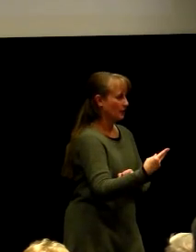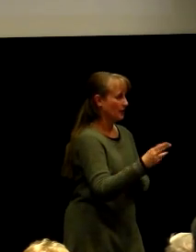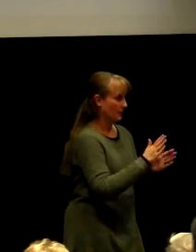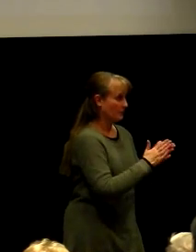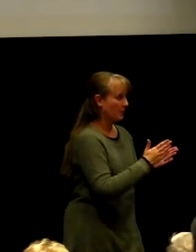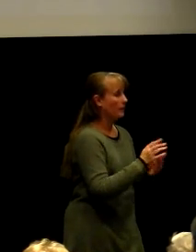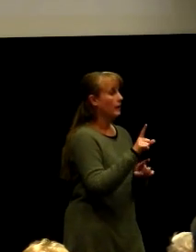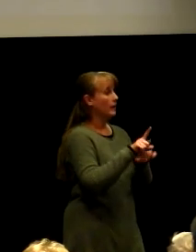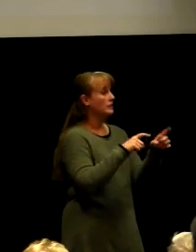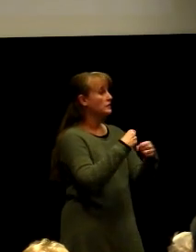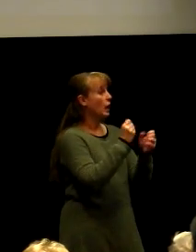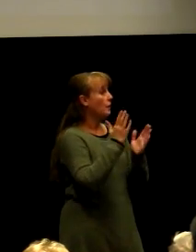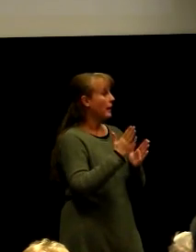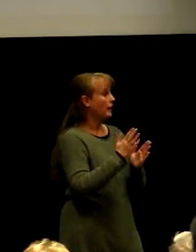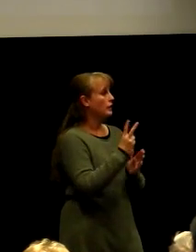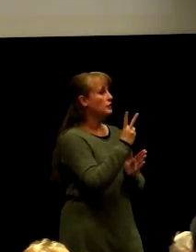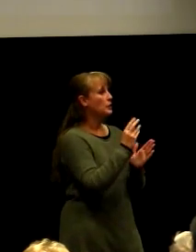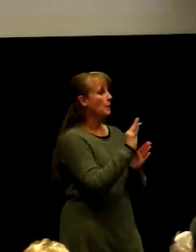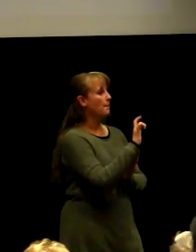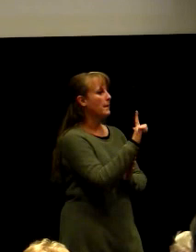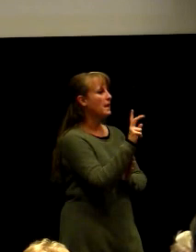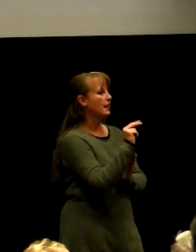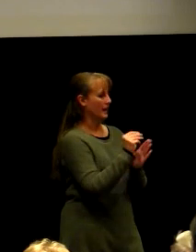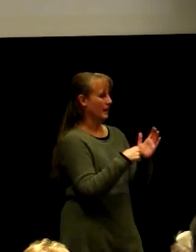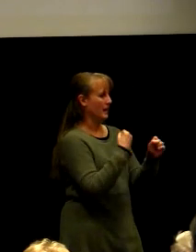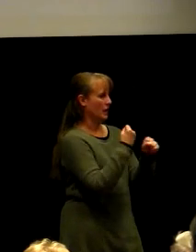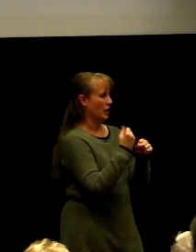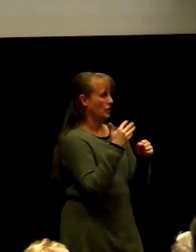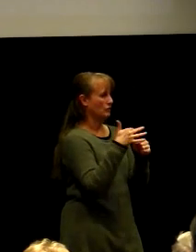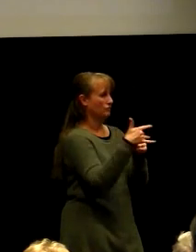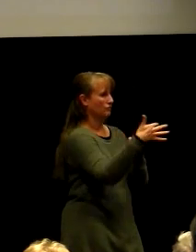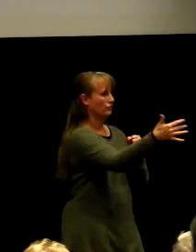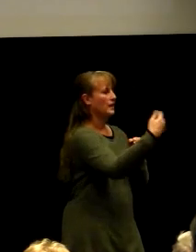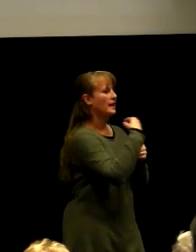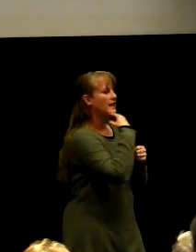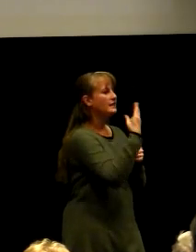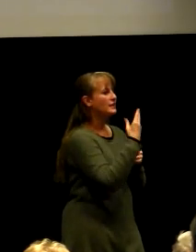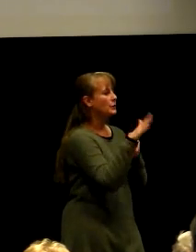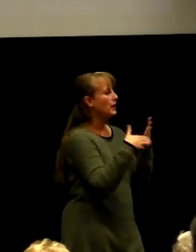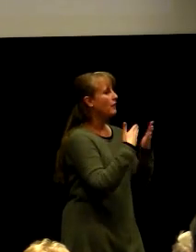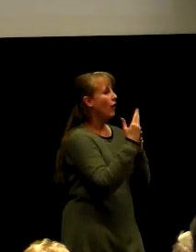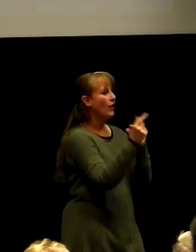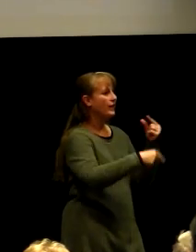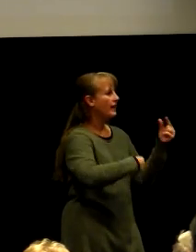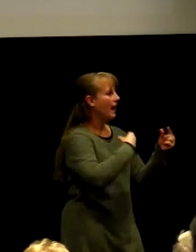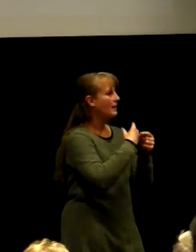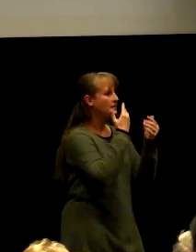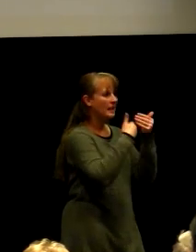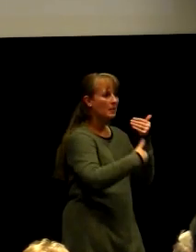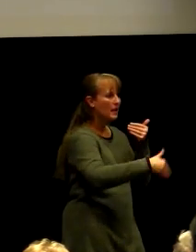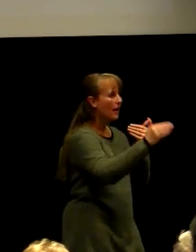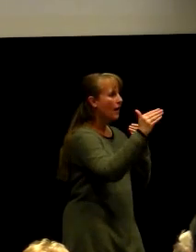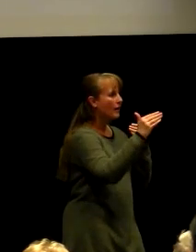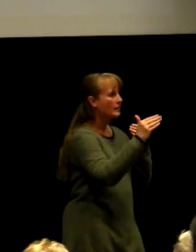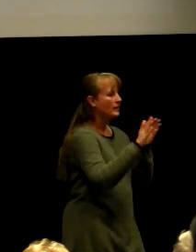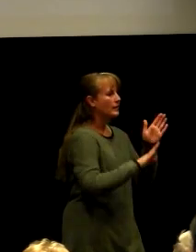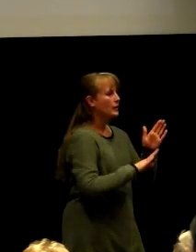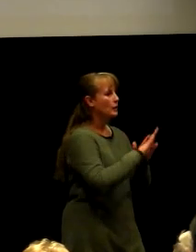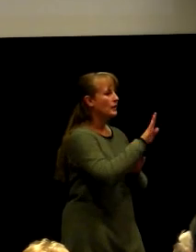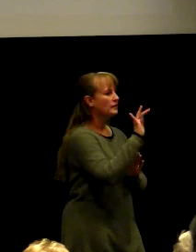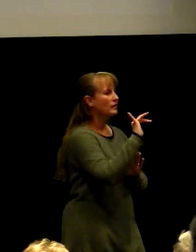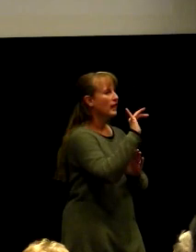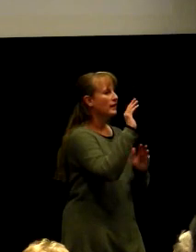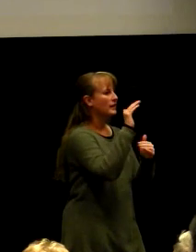he goes bigger, 2 billion years, and he tells pretty much the history of the whole galaxy and even beyond, the growth of a kind of